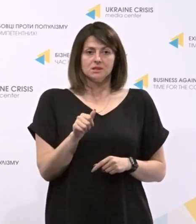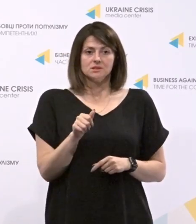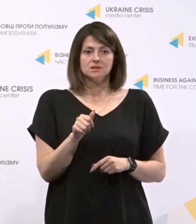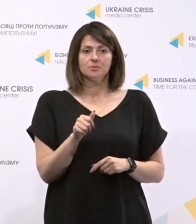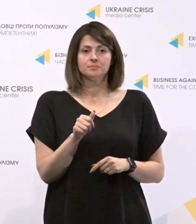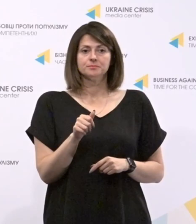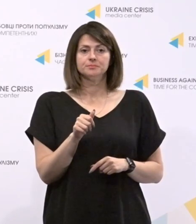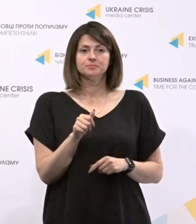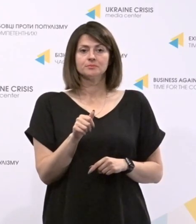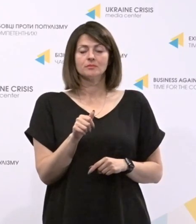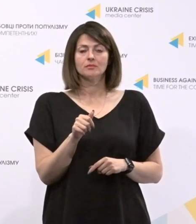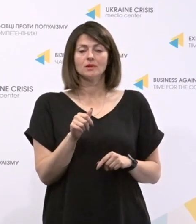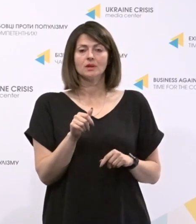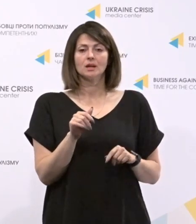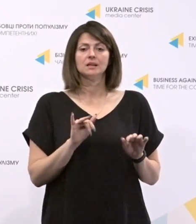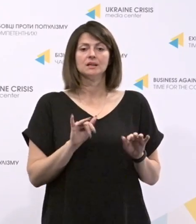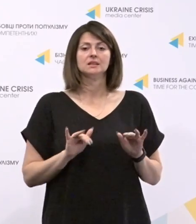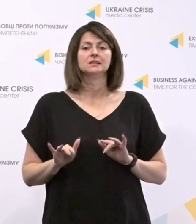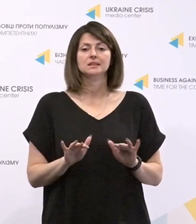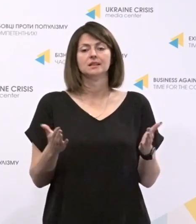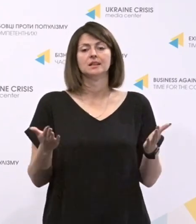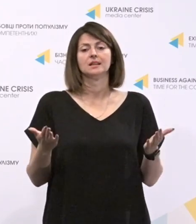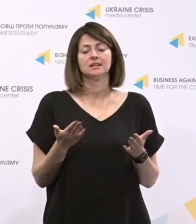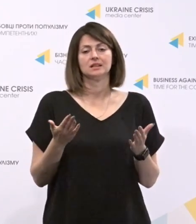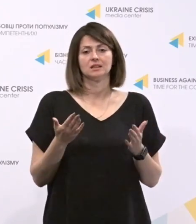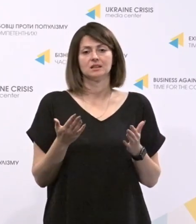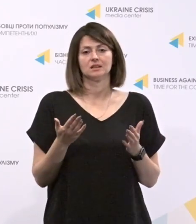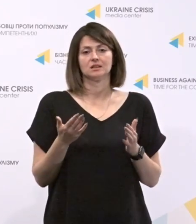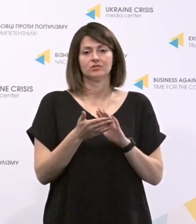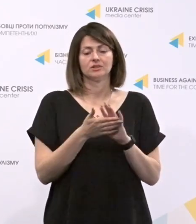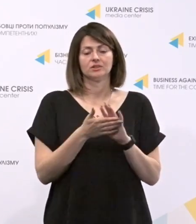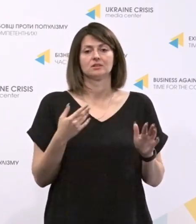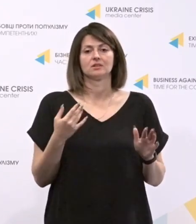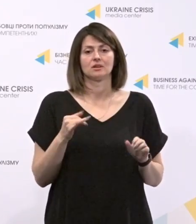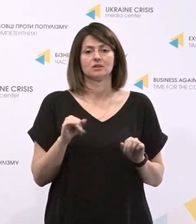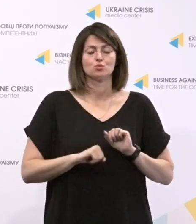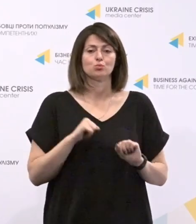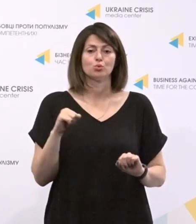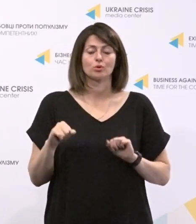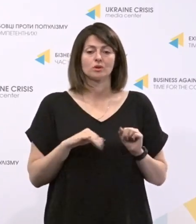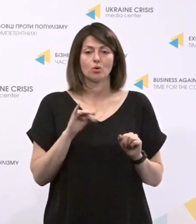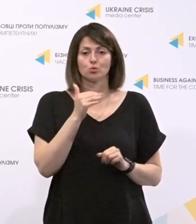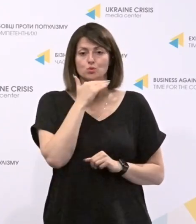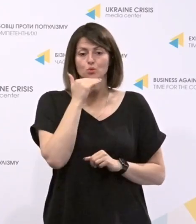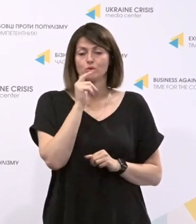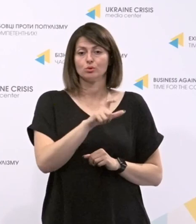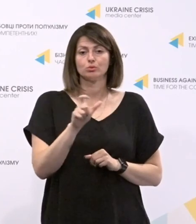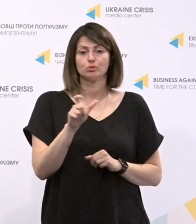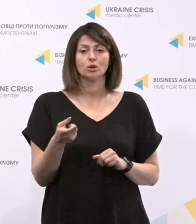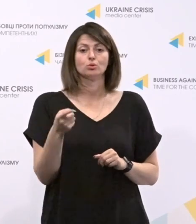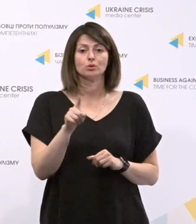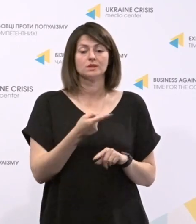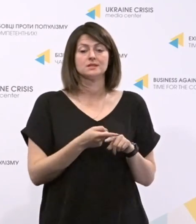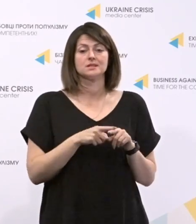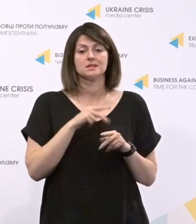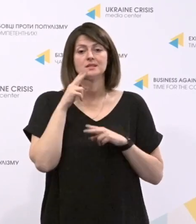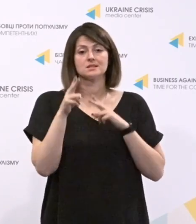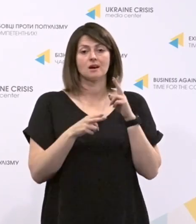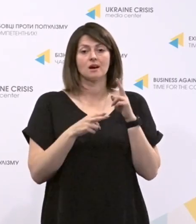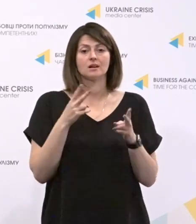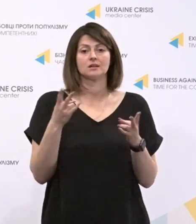the police. And I would suggest if that you consider that you don't have an